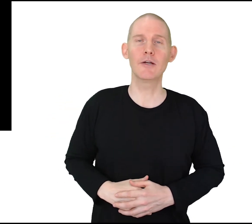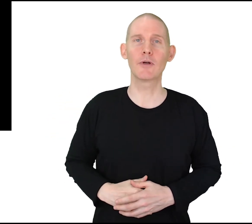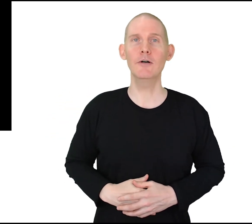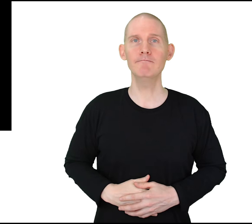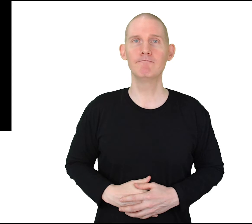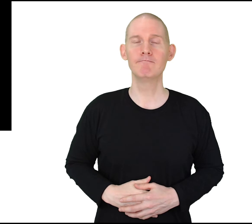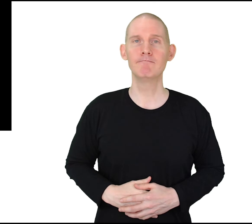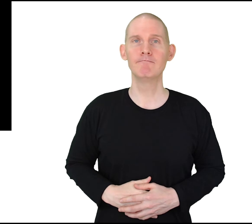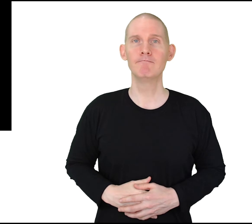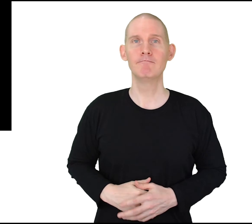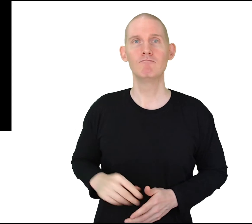go.